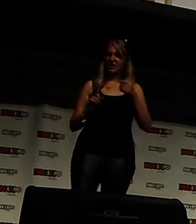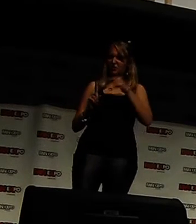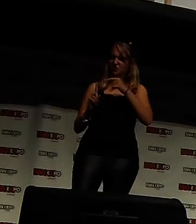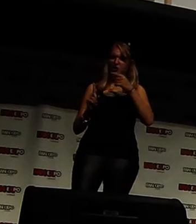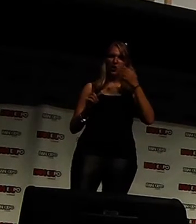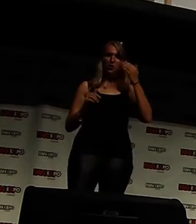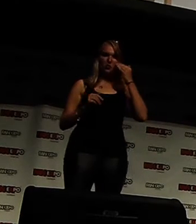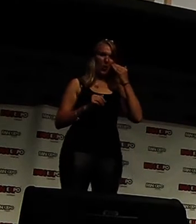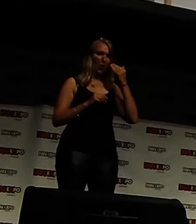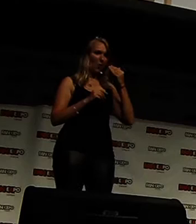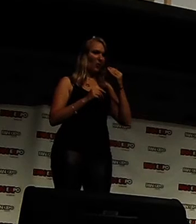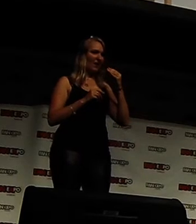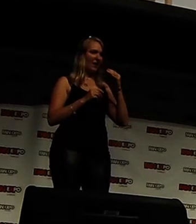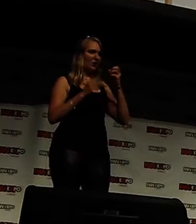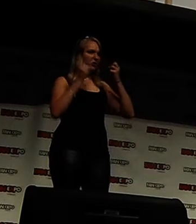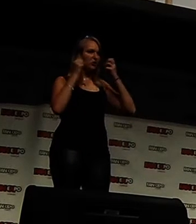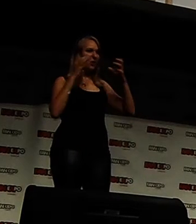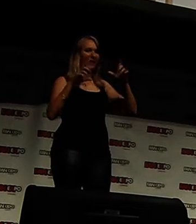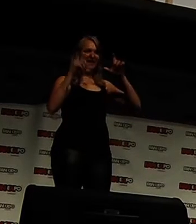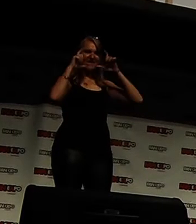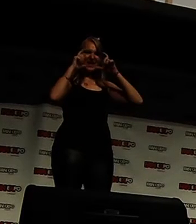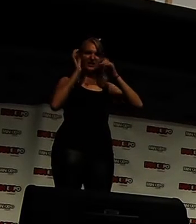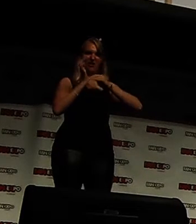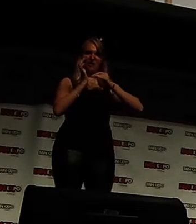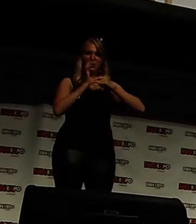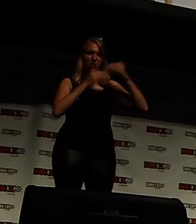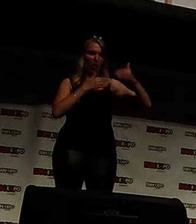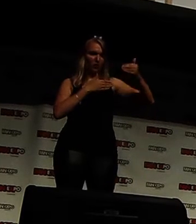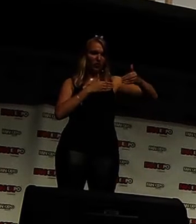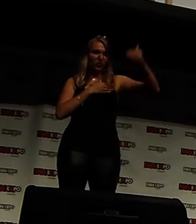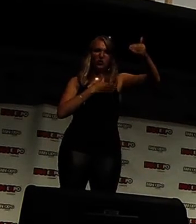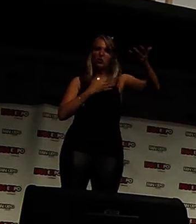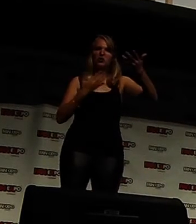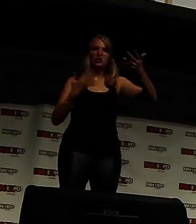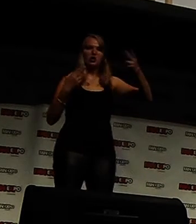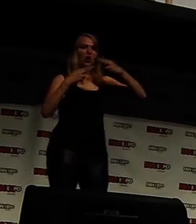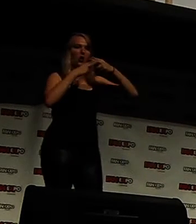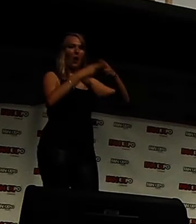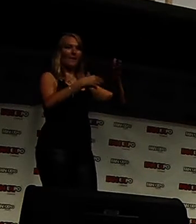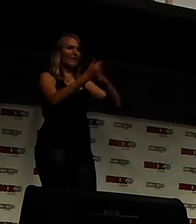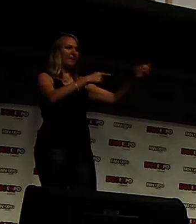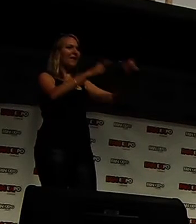in, so many faces. So I think, to her, he is just the Doctor.